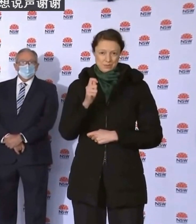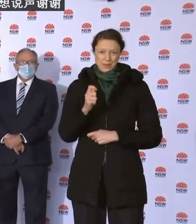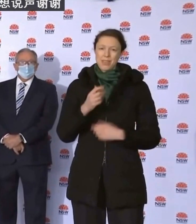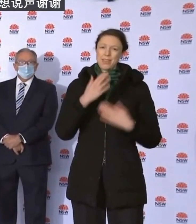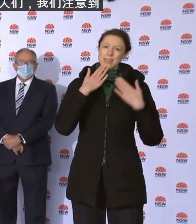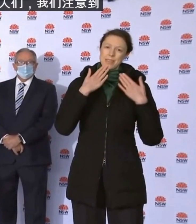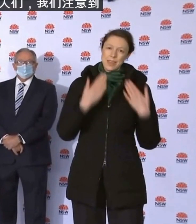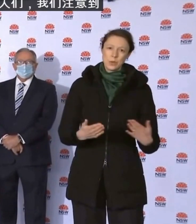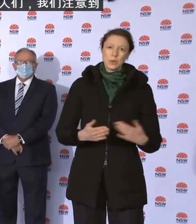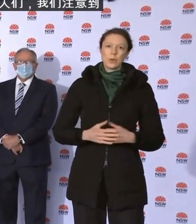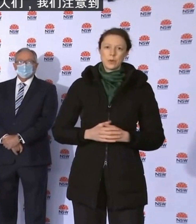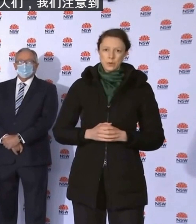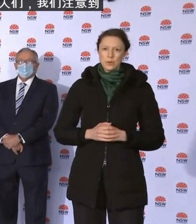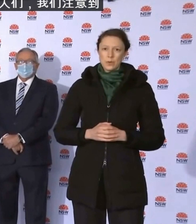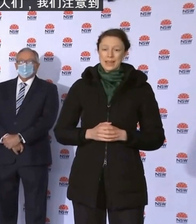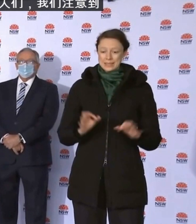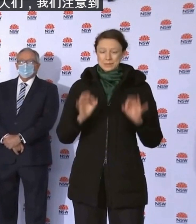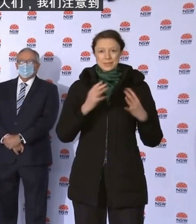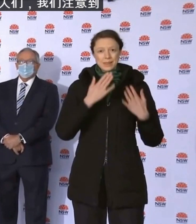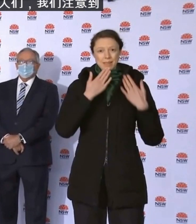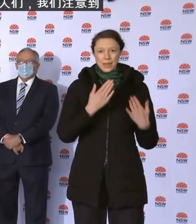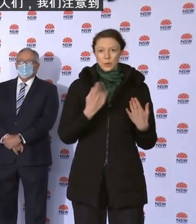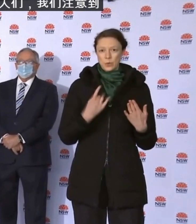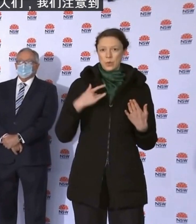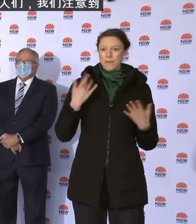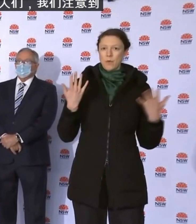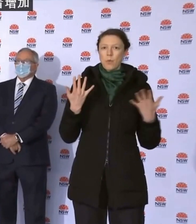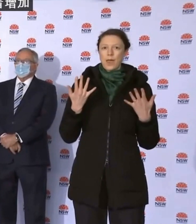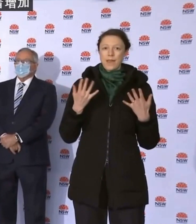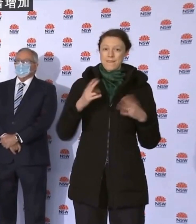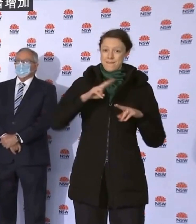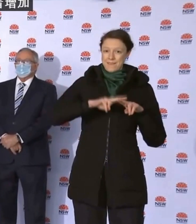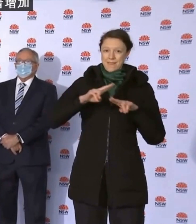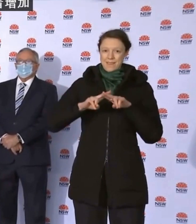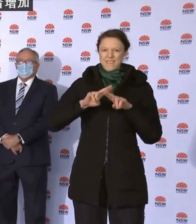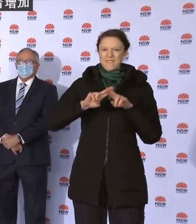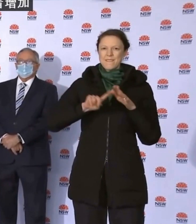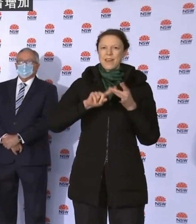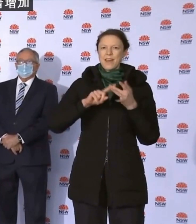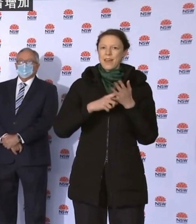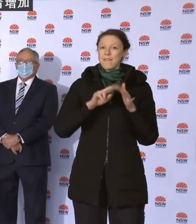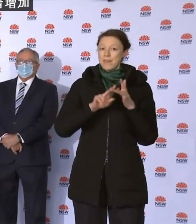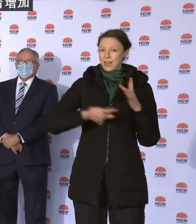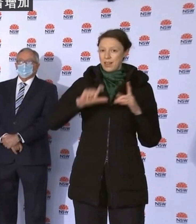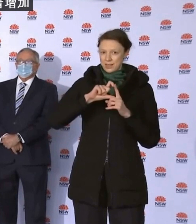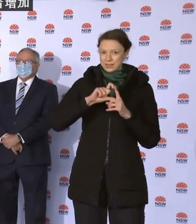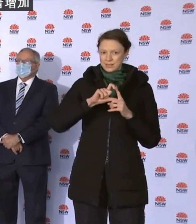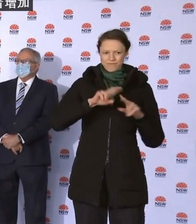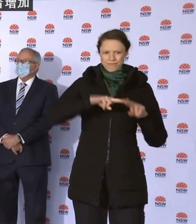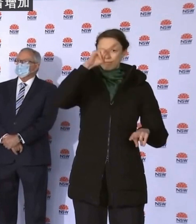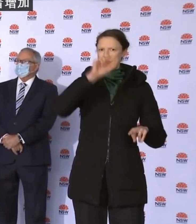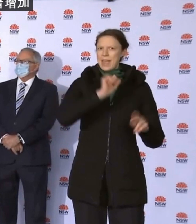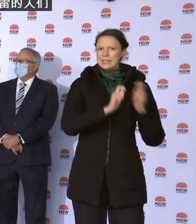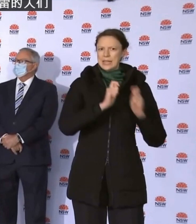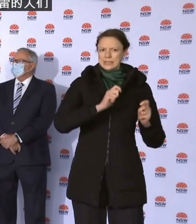a big thank you to those living in the Fairfield local government area. We have noticed a significant increase in testing in that community,